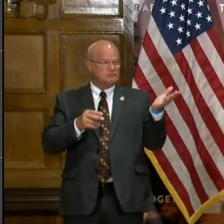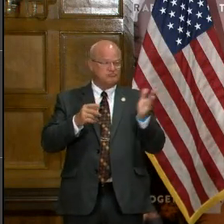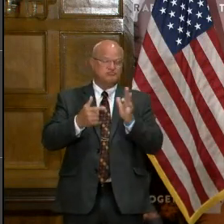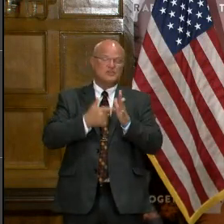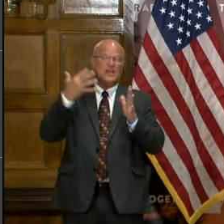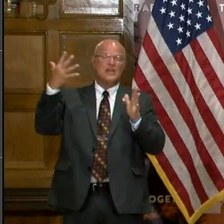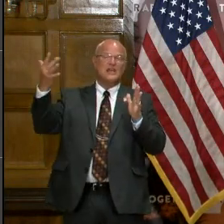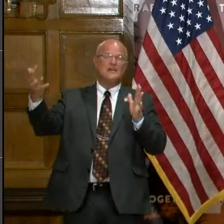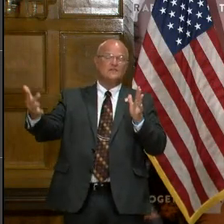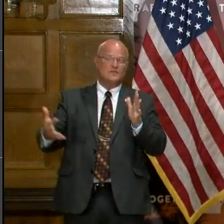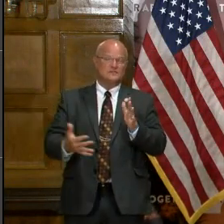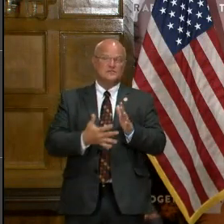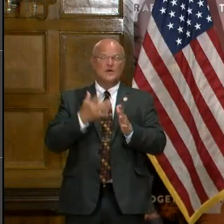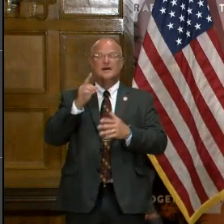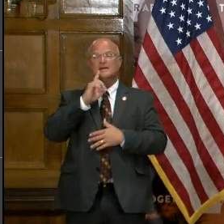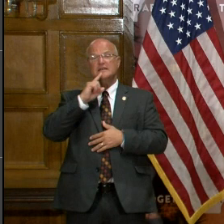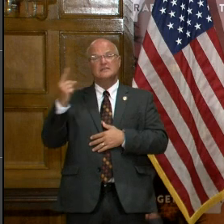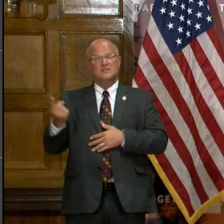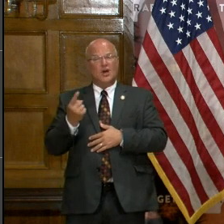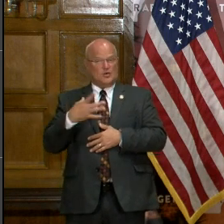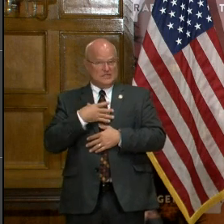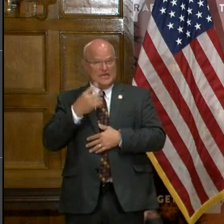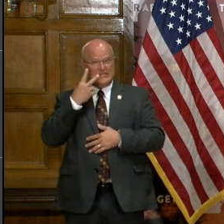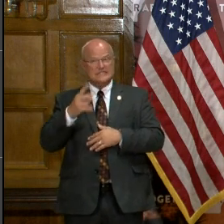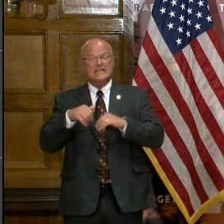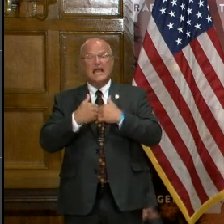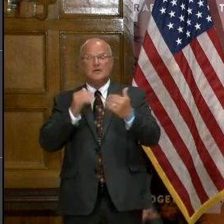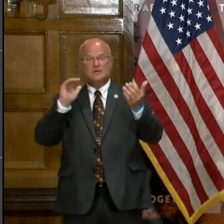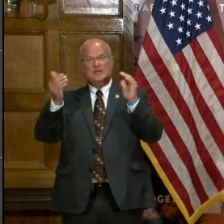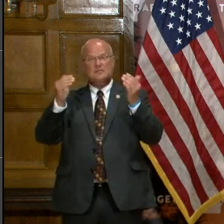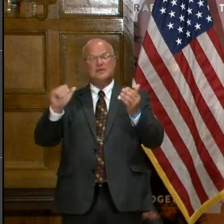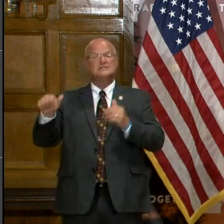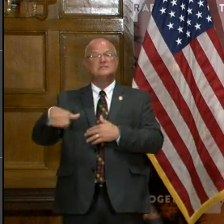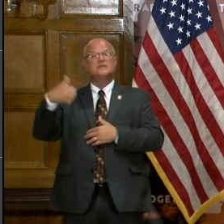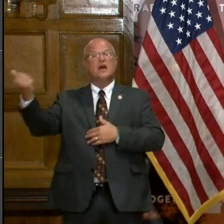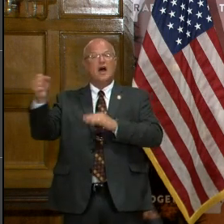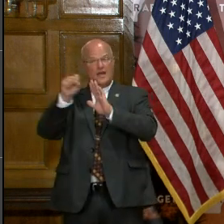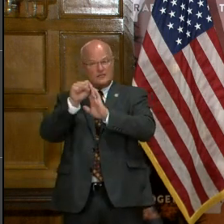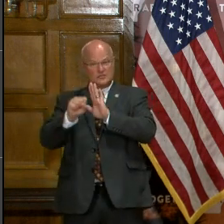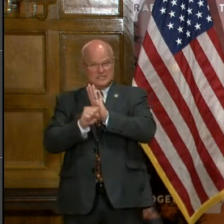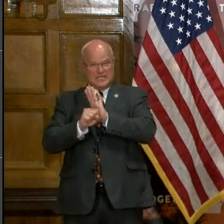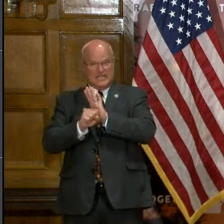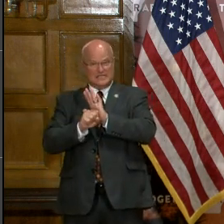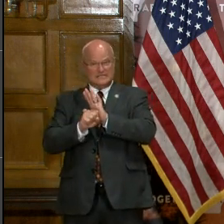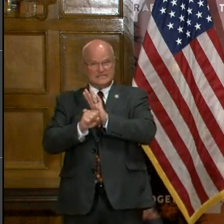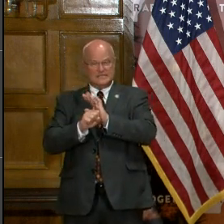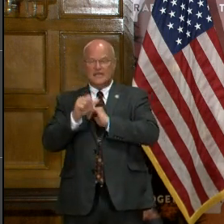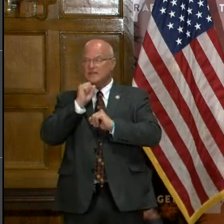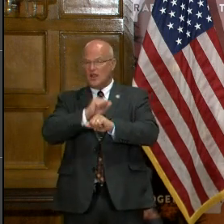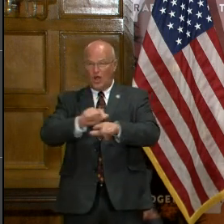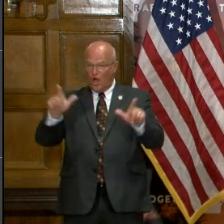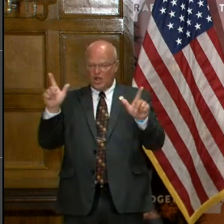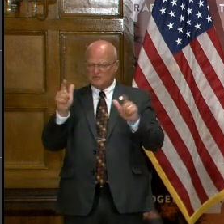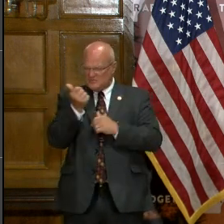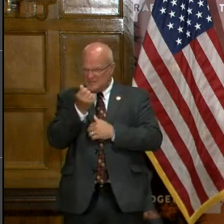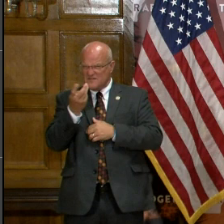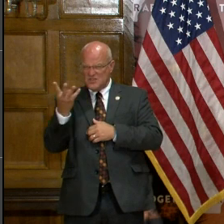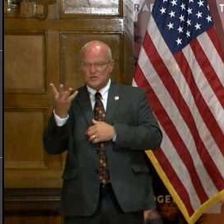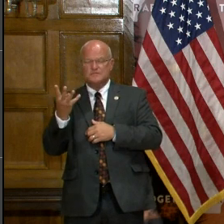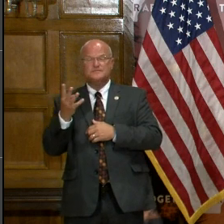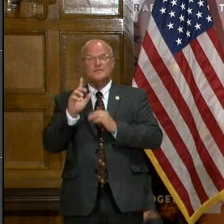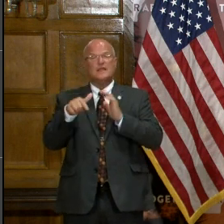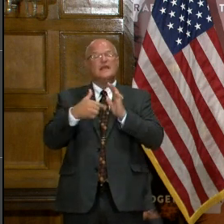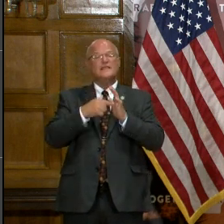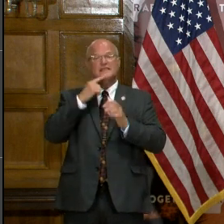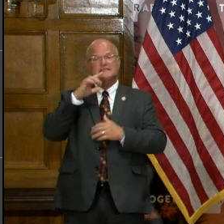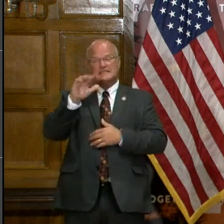every once in a while. It's always like to see how we're comparing with some of the other states, not all of them, but just a few of them. And